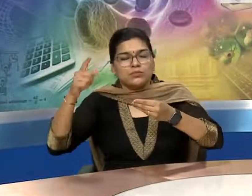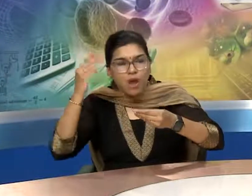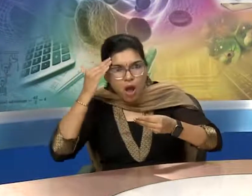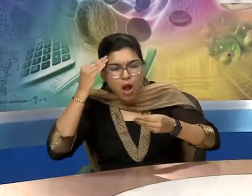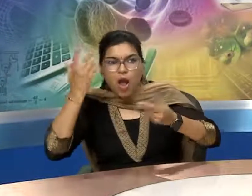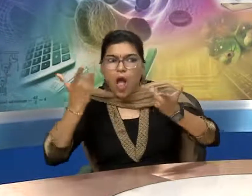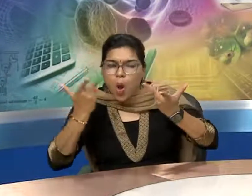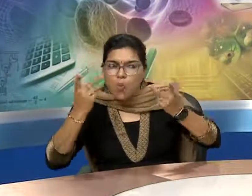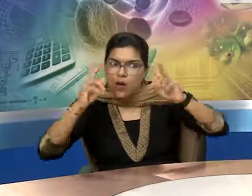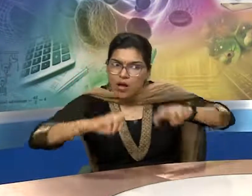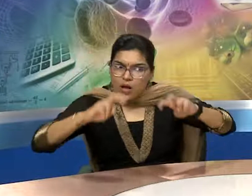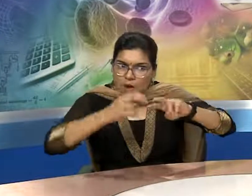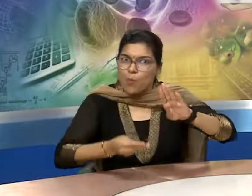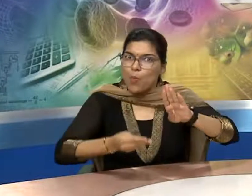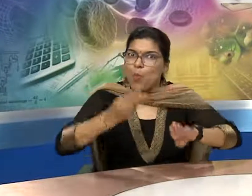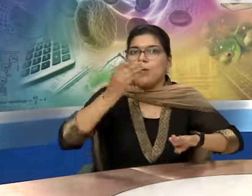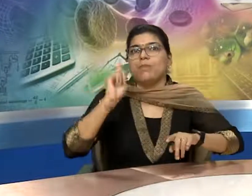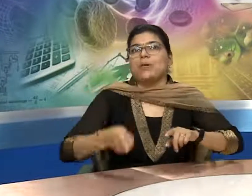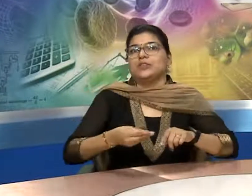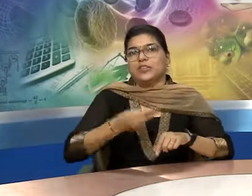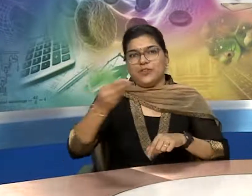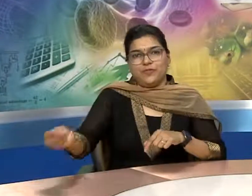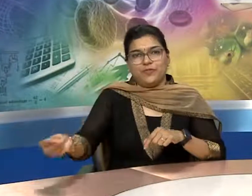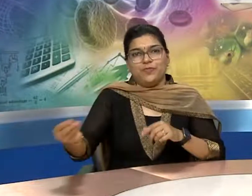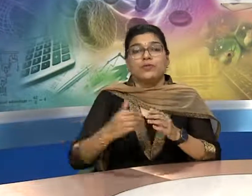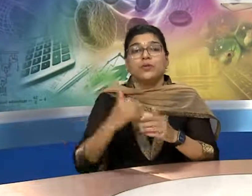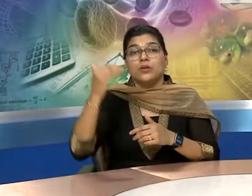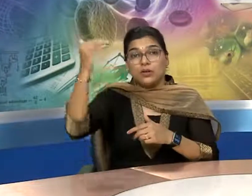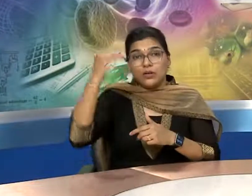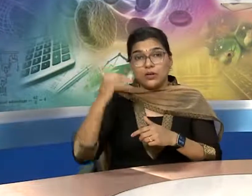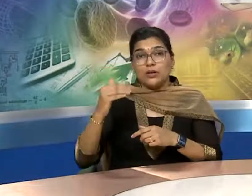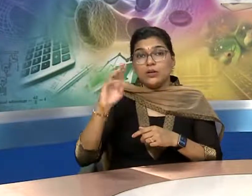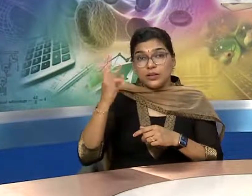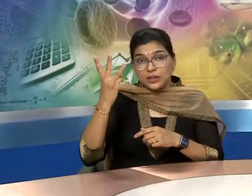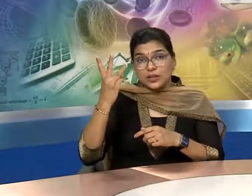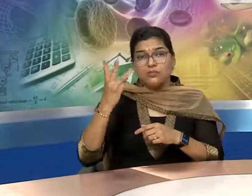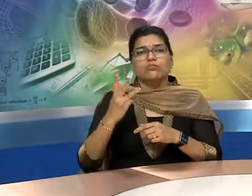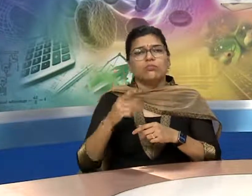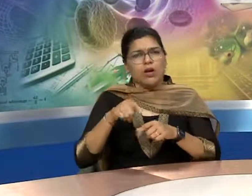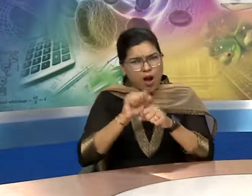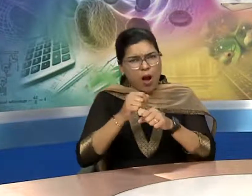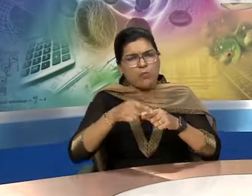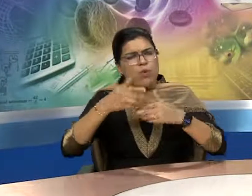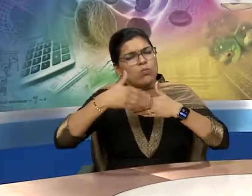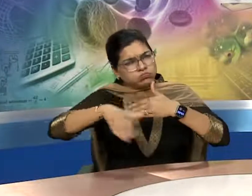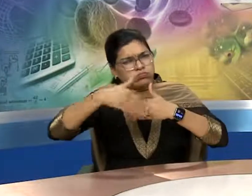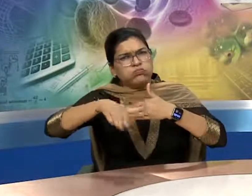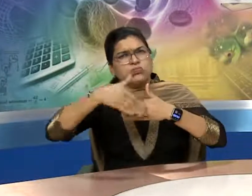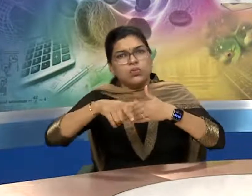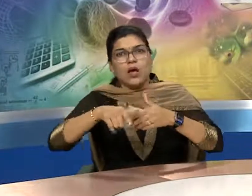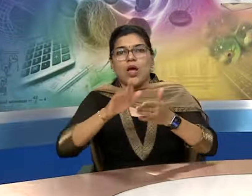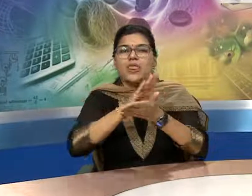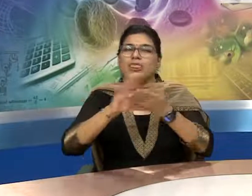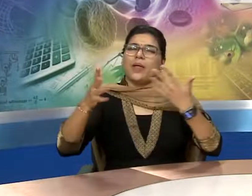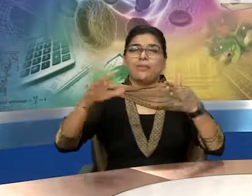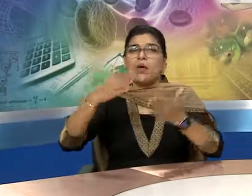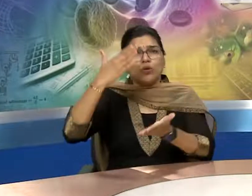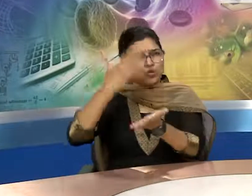and cultural heritage of humanity for research. And the next third point which we discussed